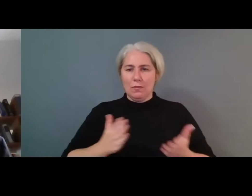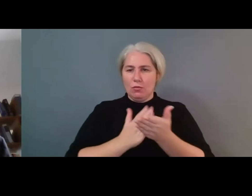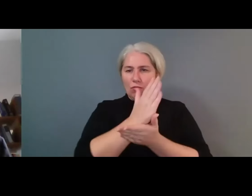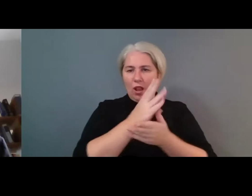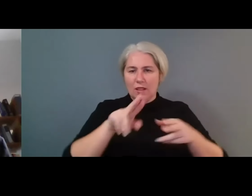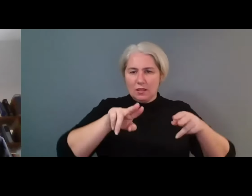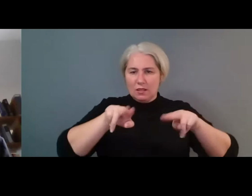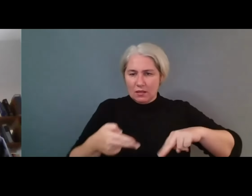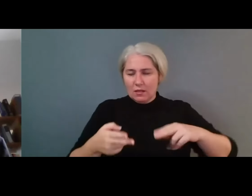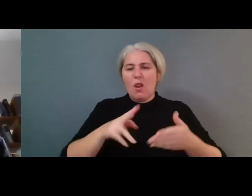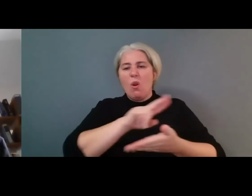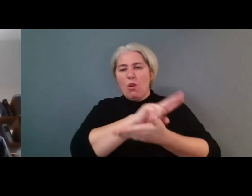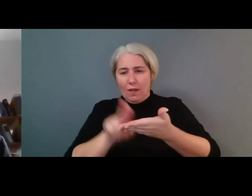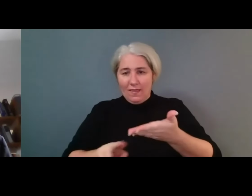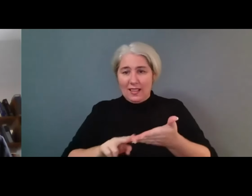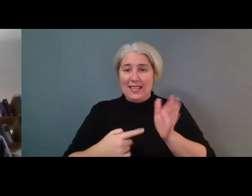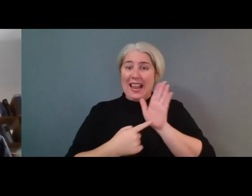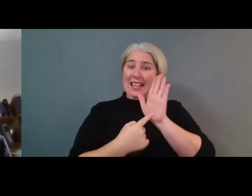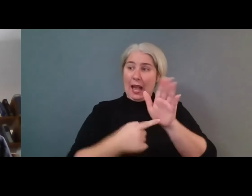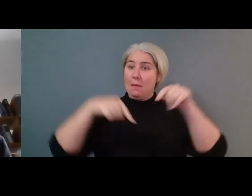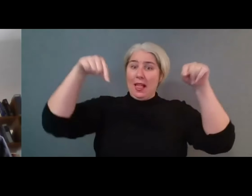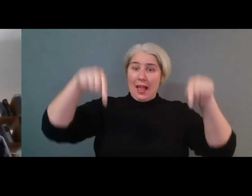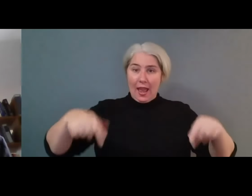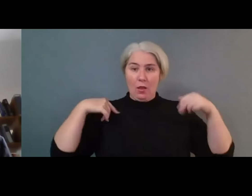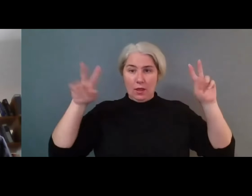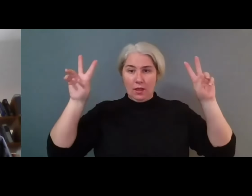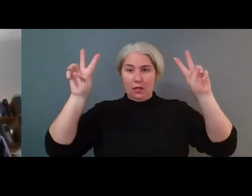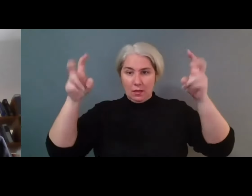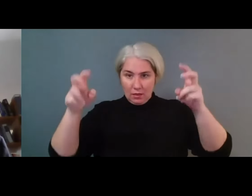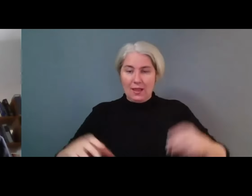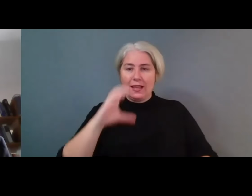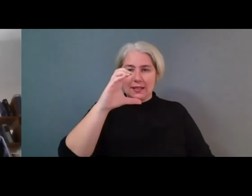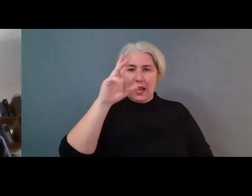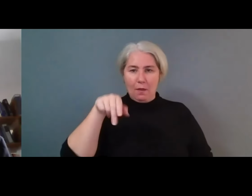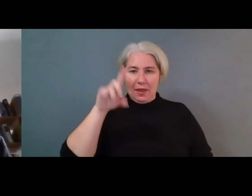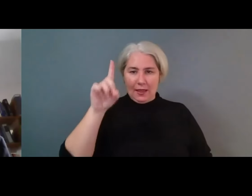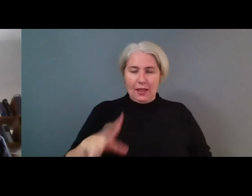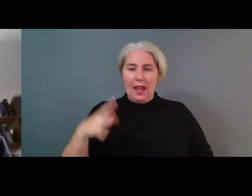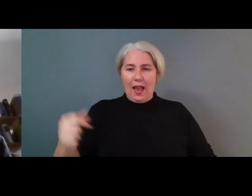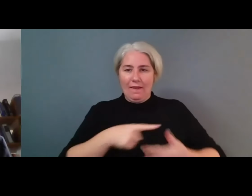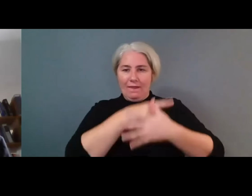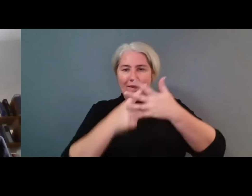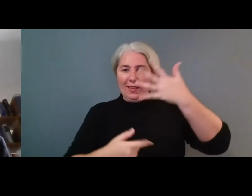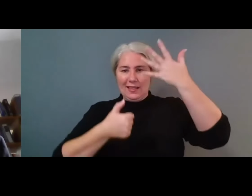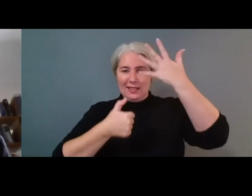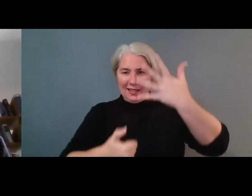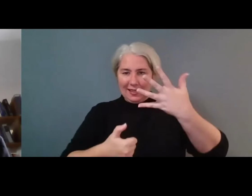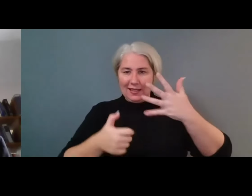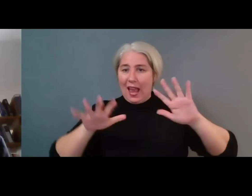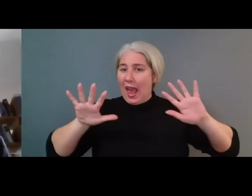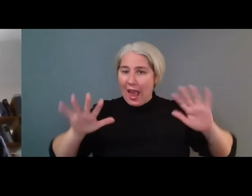on the Rights of Persons with Disabilities. And there are 6 instruments. The first one is, of course, state party reports,